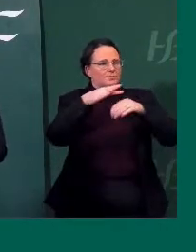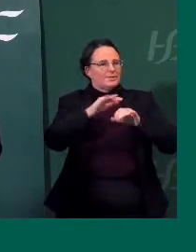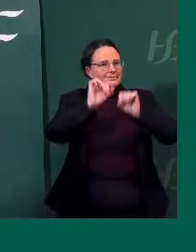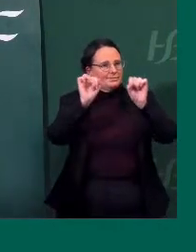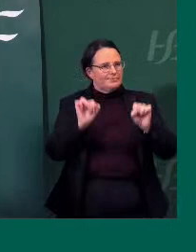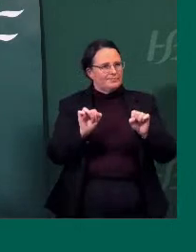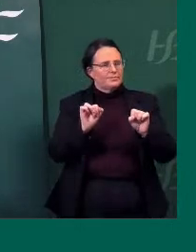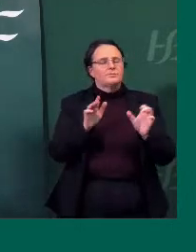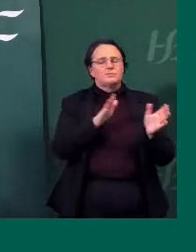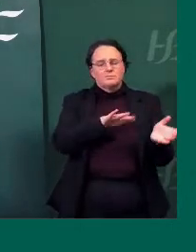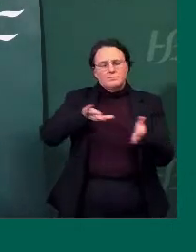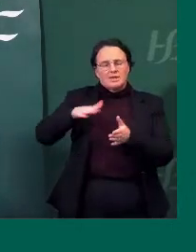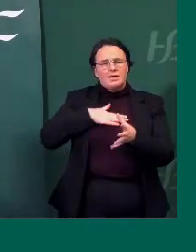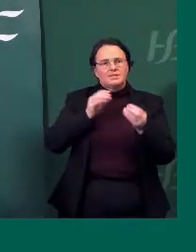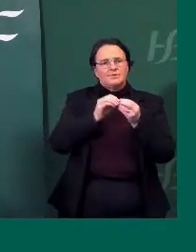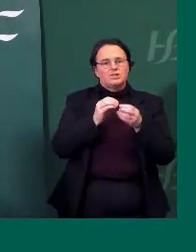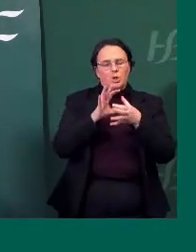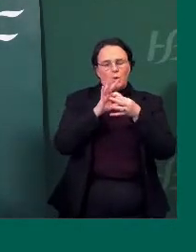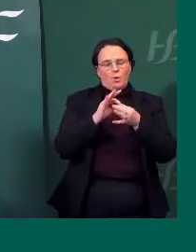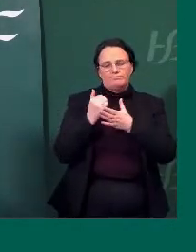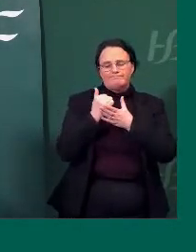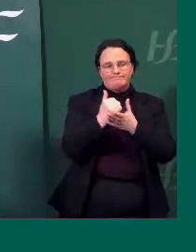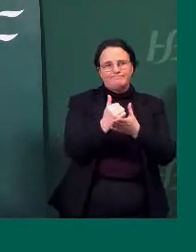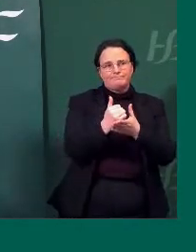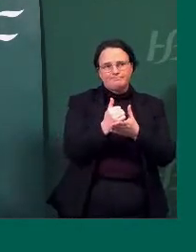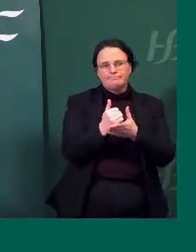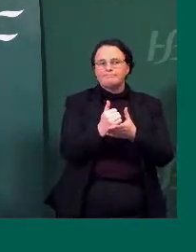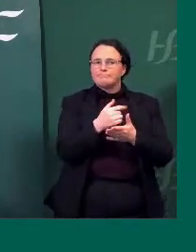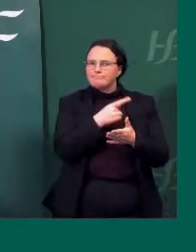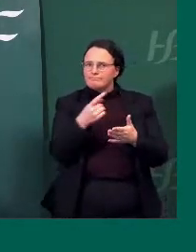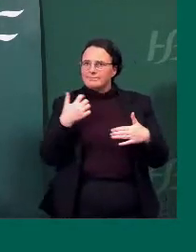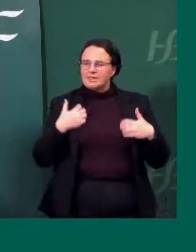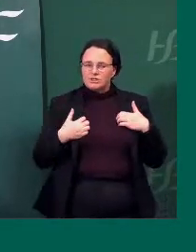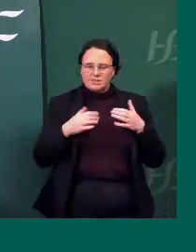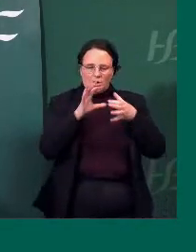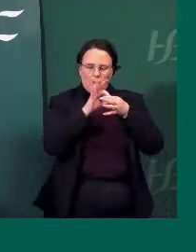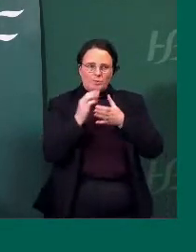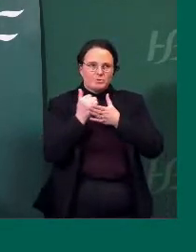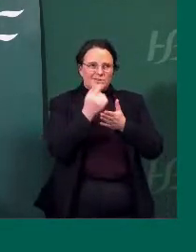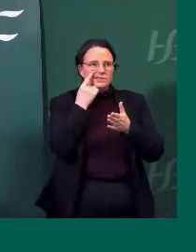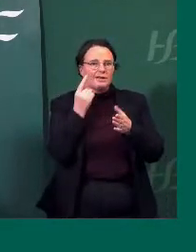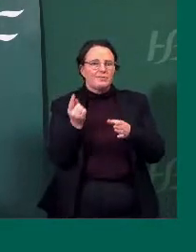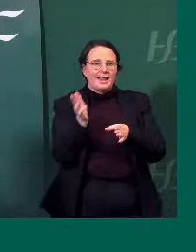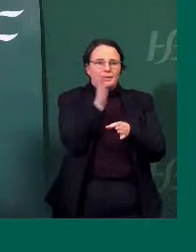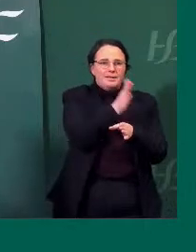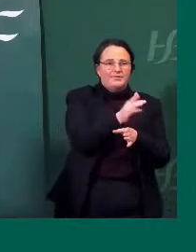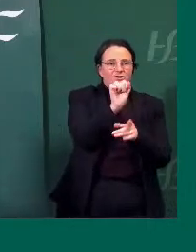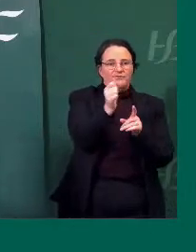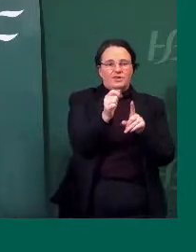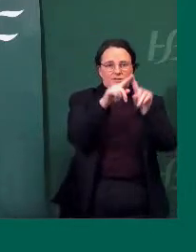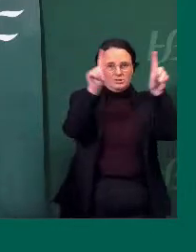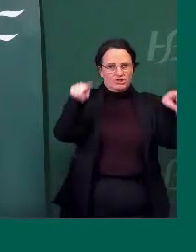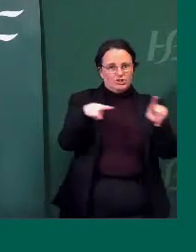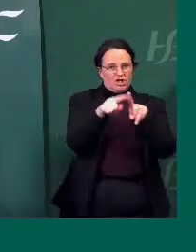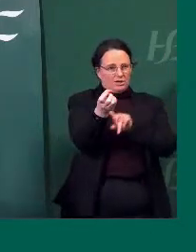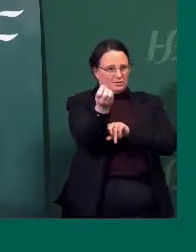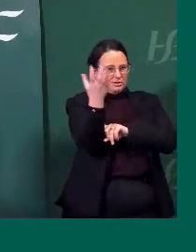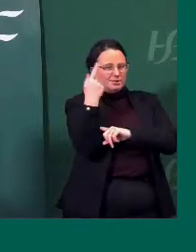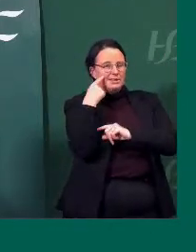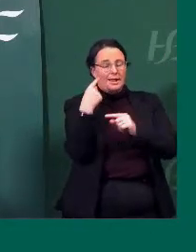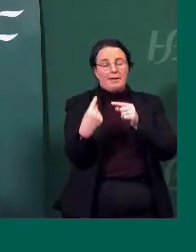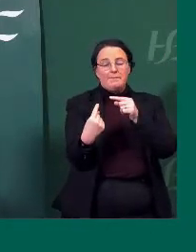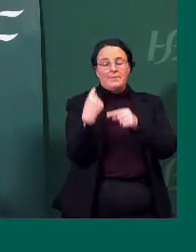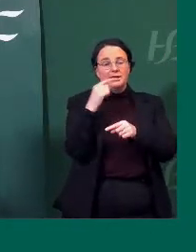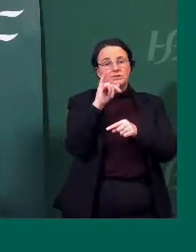mention home support. So we've had a significant, I suppose, interest in home support of late. And just on the left-hand side of that chart there, you can see that going back to January